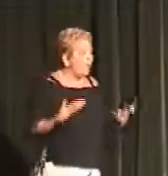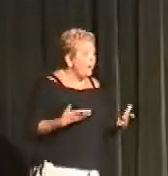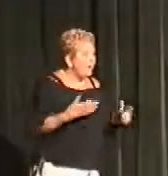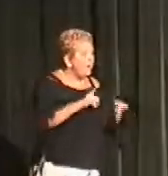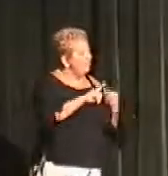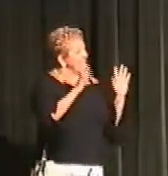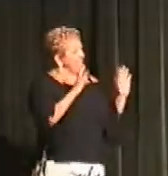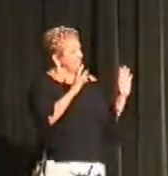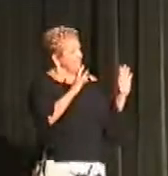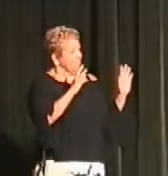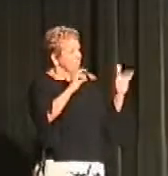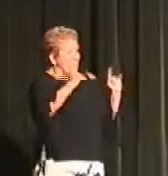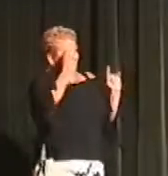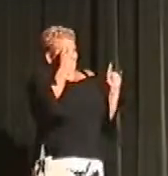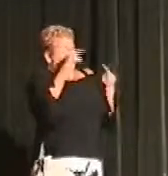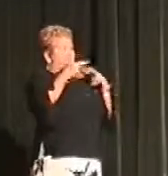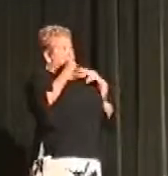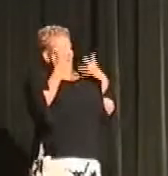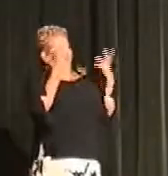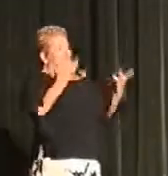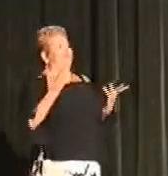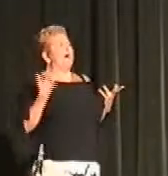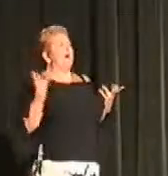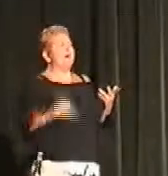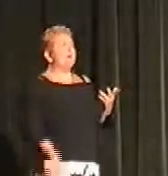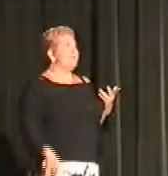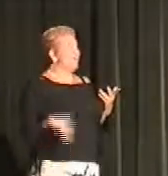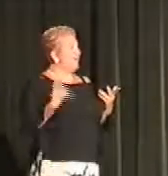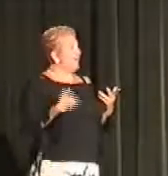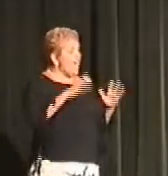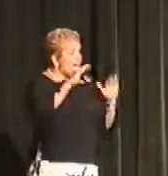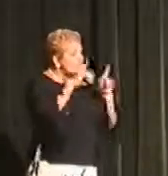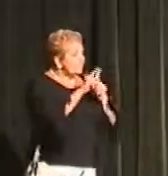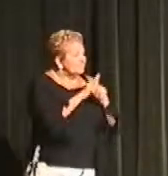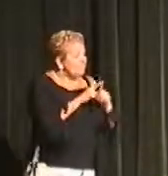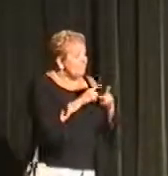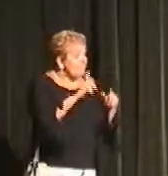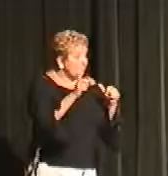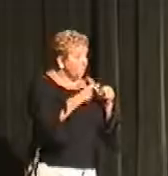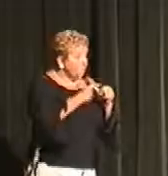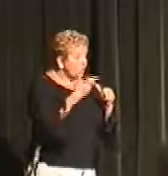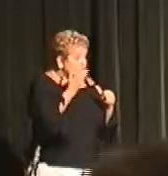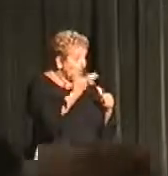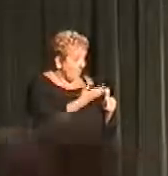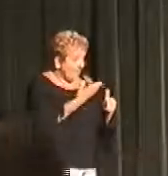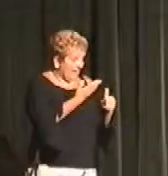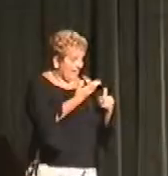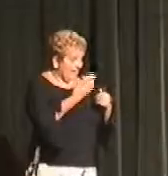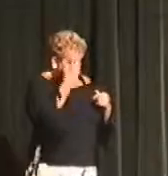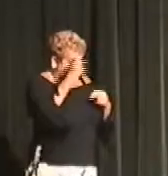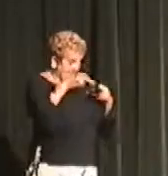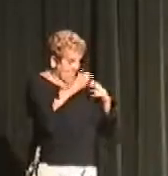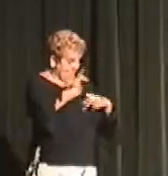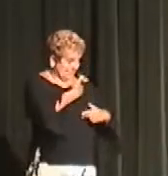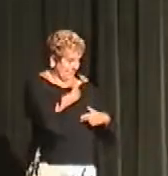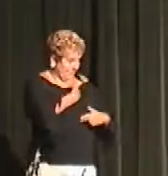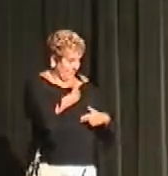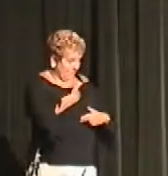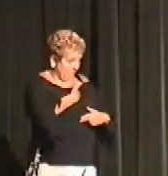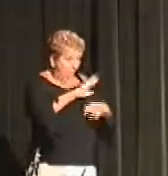it, you know, it seems to me that the very first good thought I ever had about me in my whole life was I thought, you